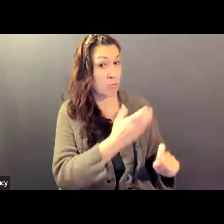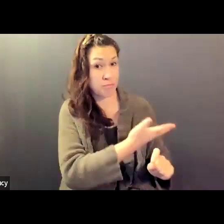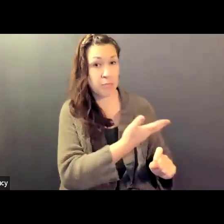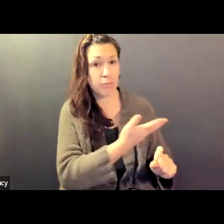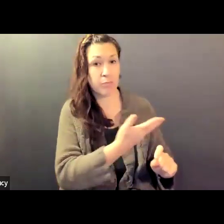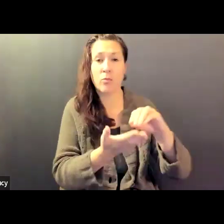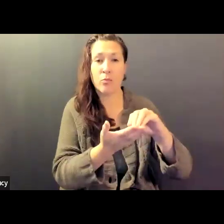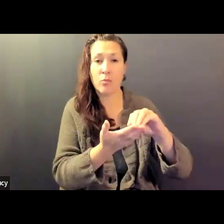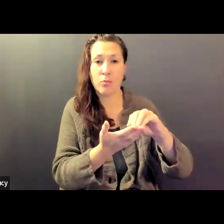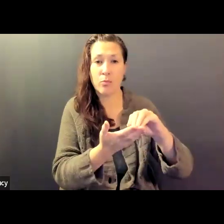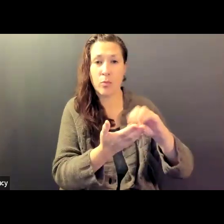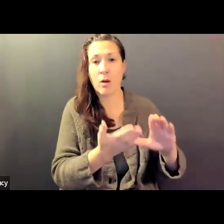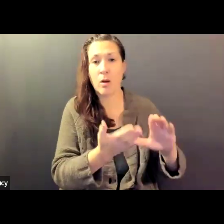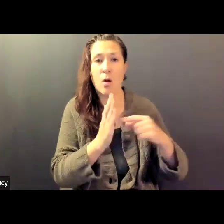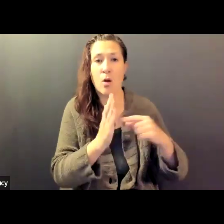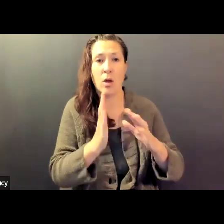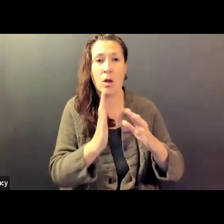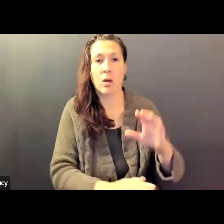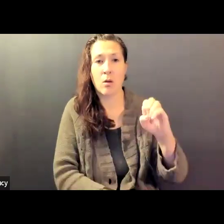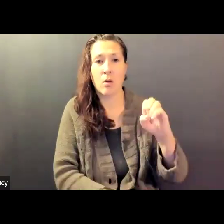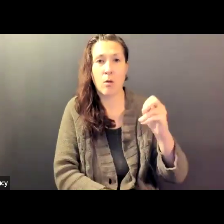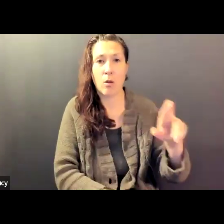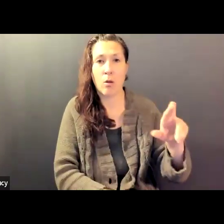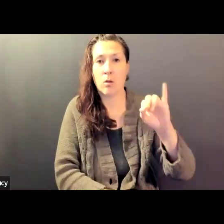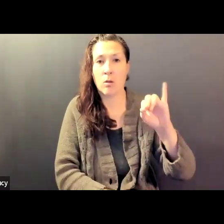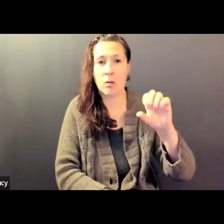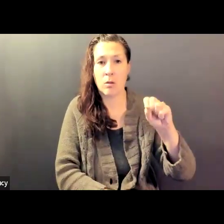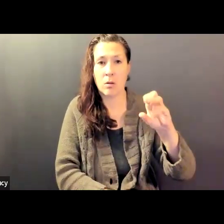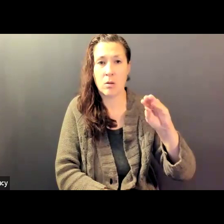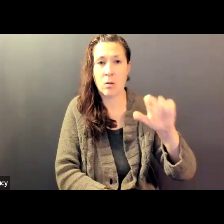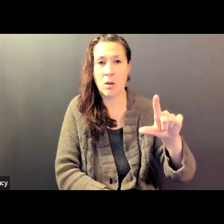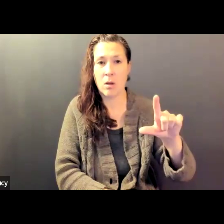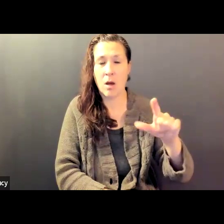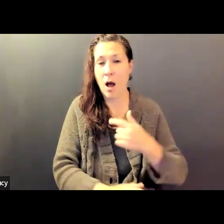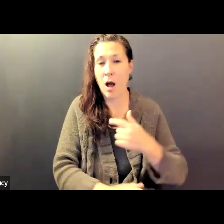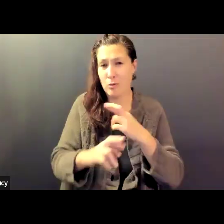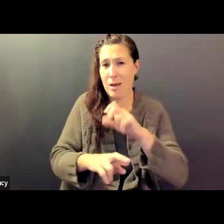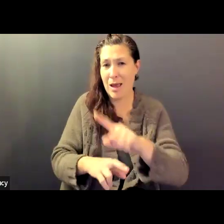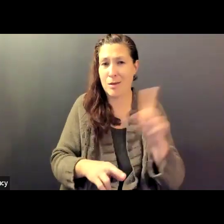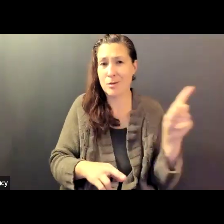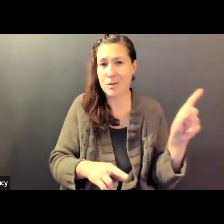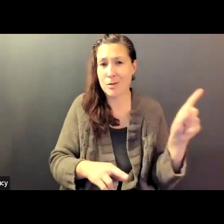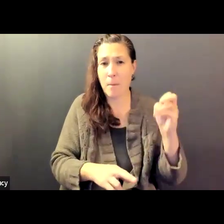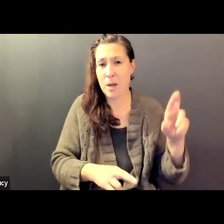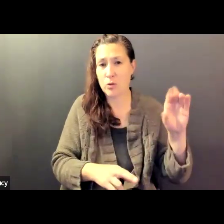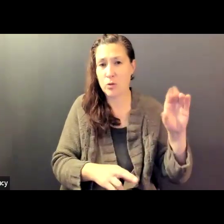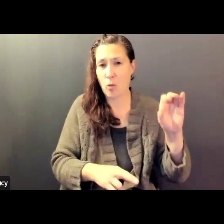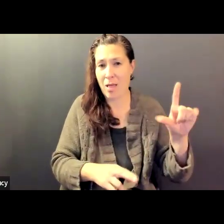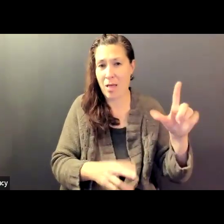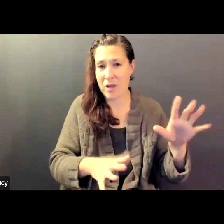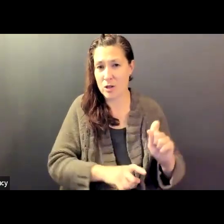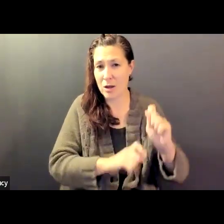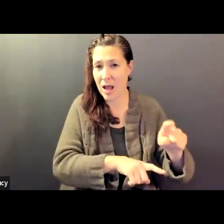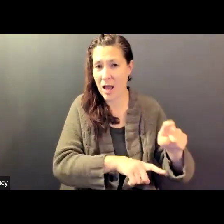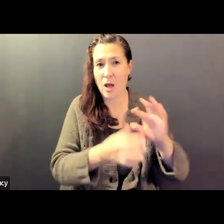I was originally going to ask a question which Mr. O'Neill already asked about, pertaining around like how